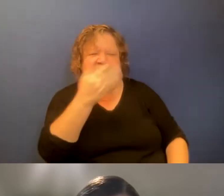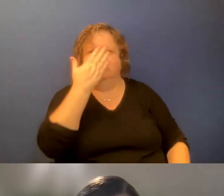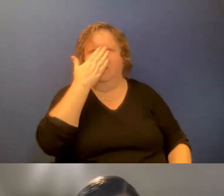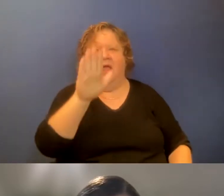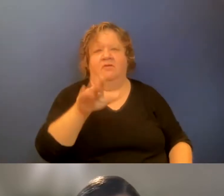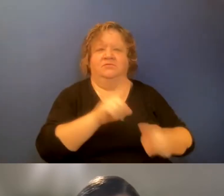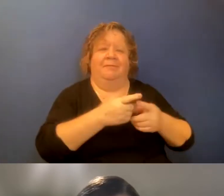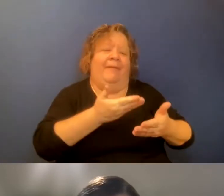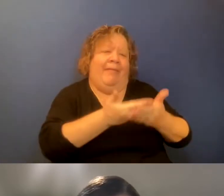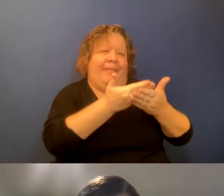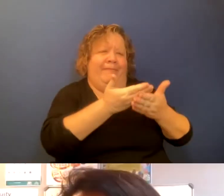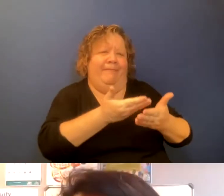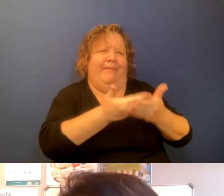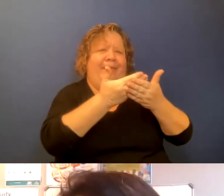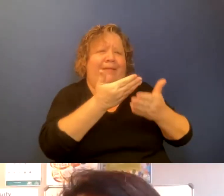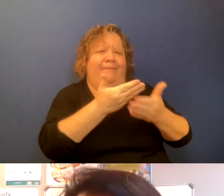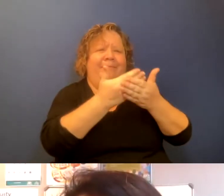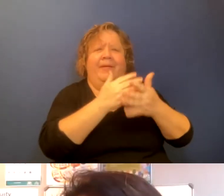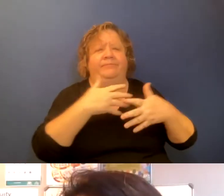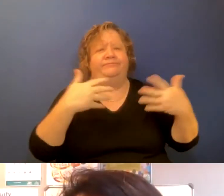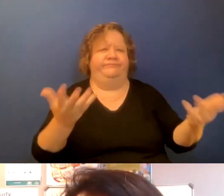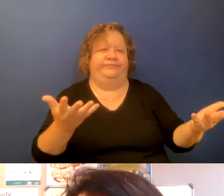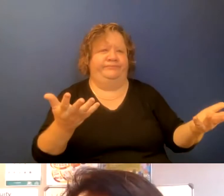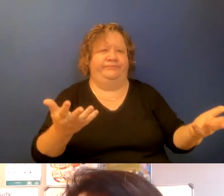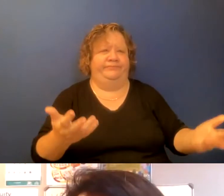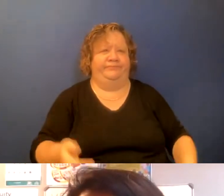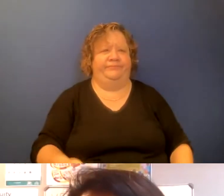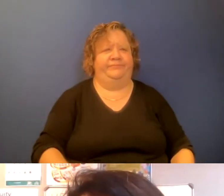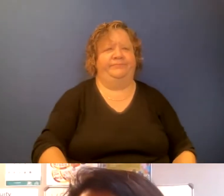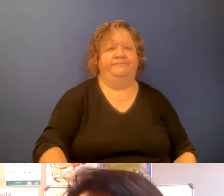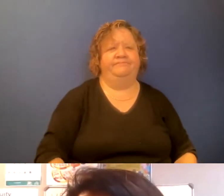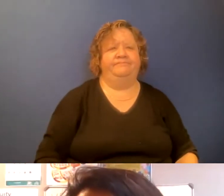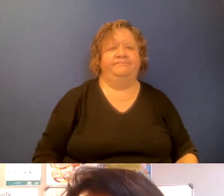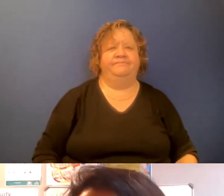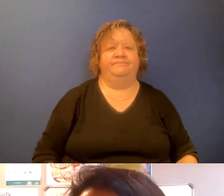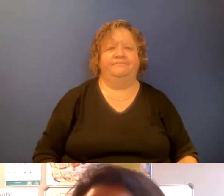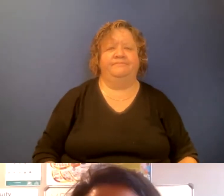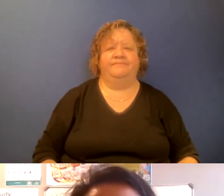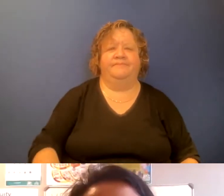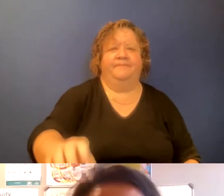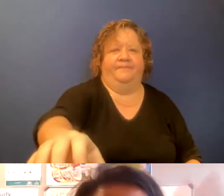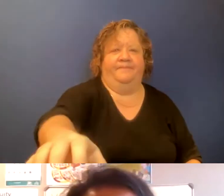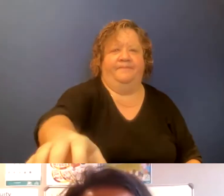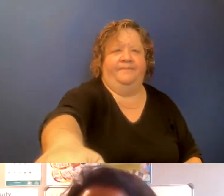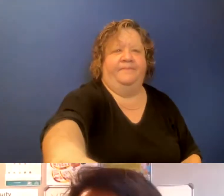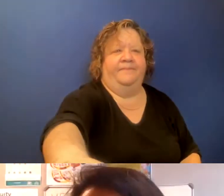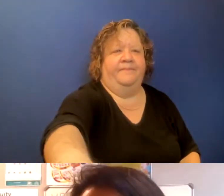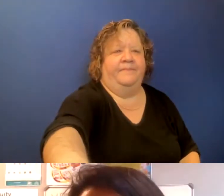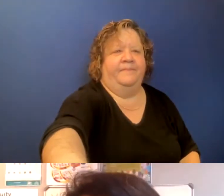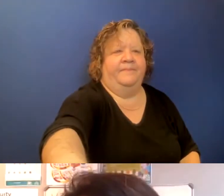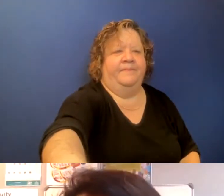approach to tackle. So I like this, that we need the approach is tackling stigma and discrimination more in a holistic